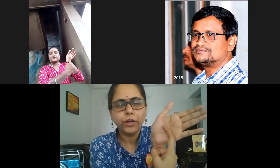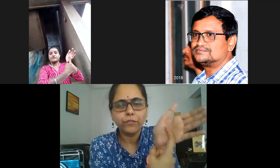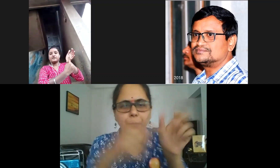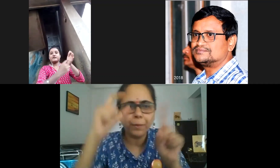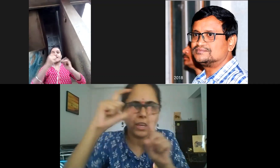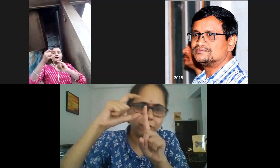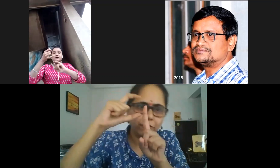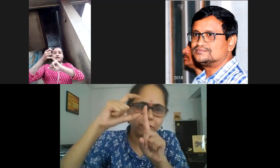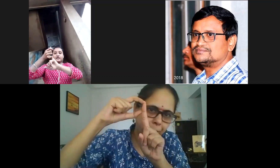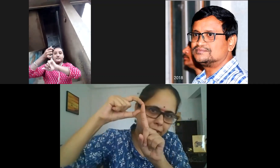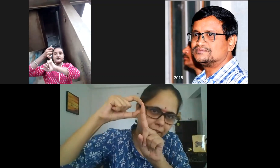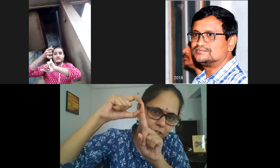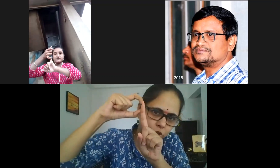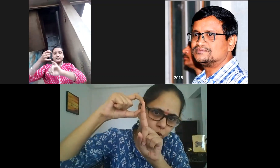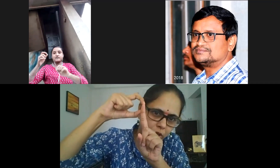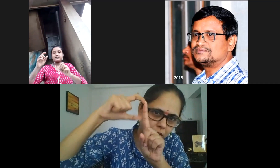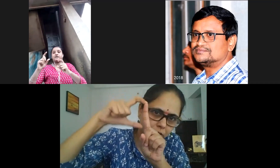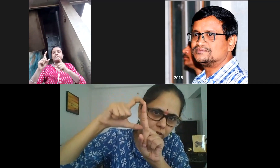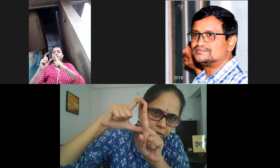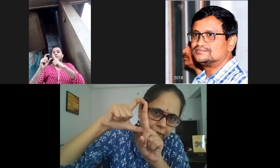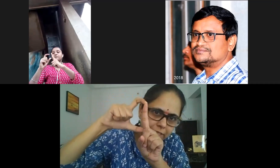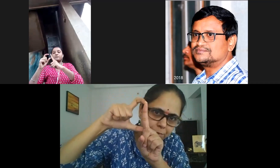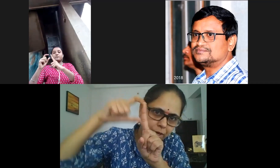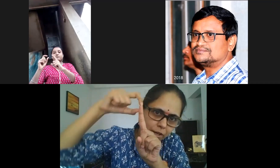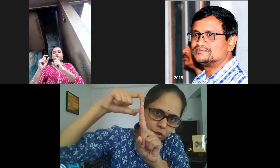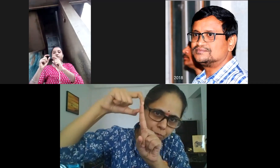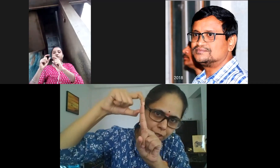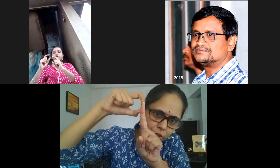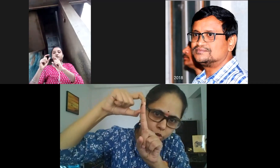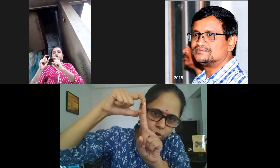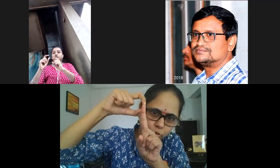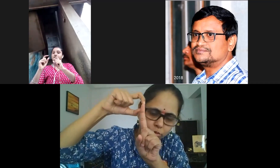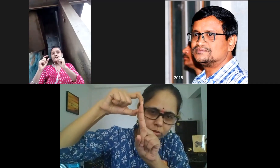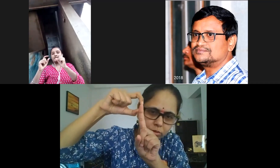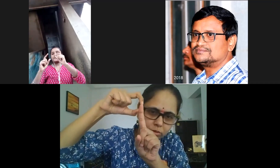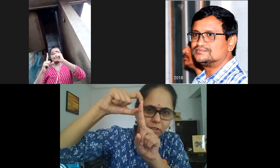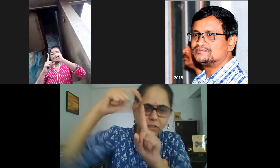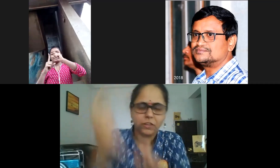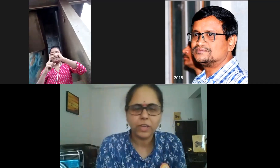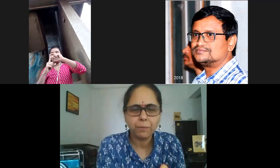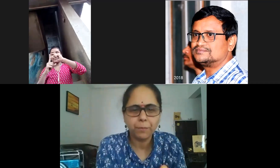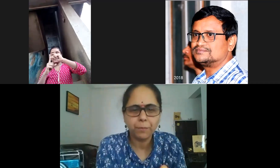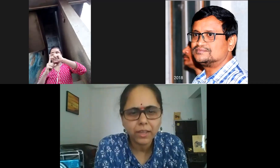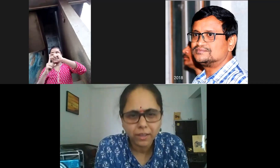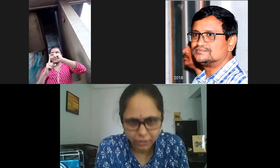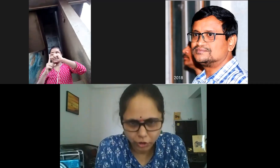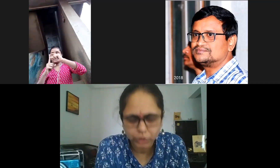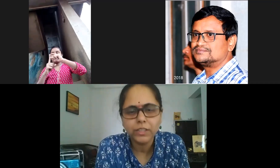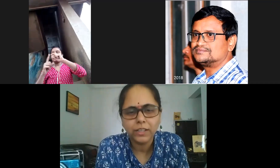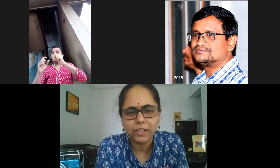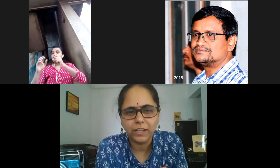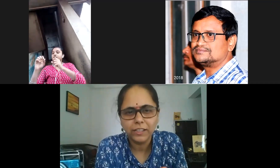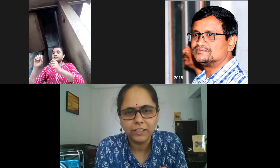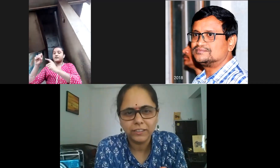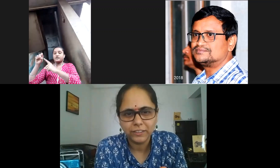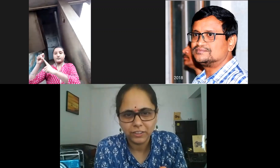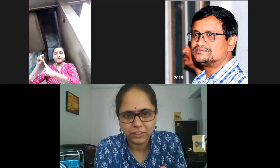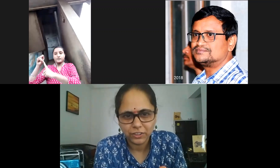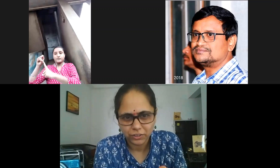from P. For P, it is chota. D is bada, no? P is chotu. Okay. P. P, Good. Huh. Q,